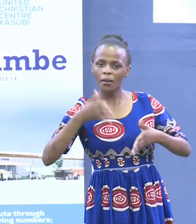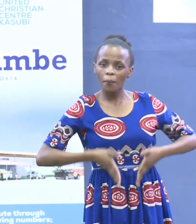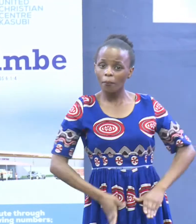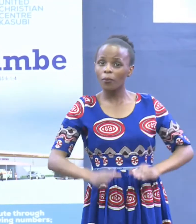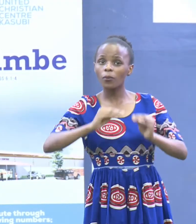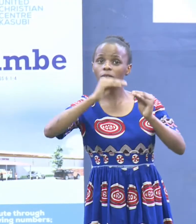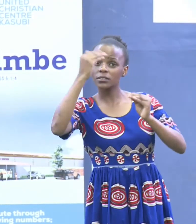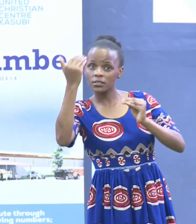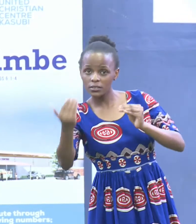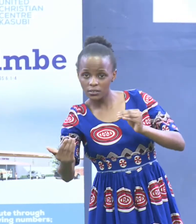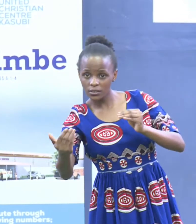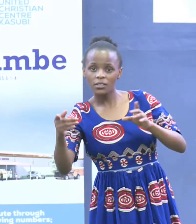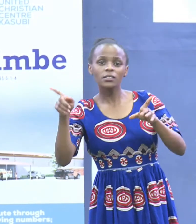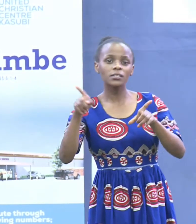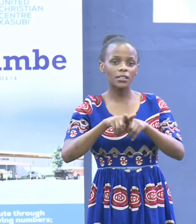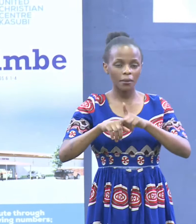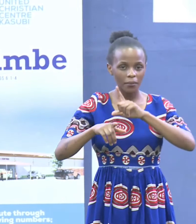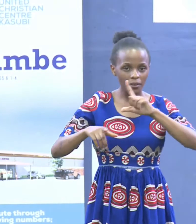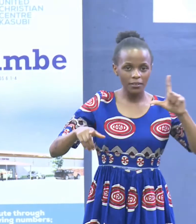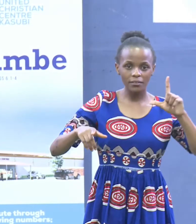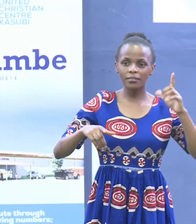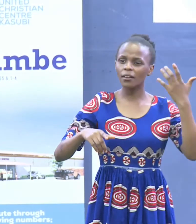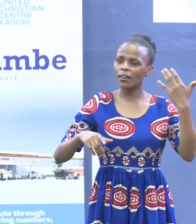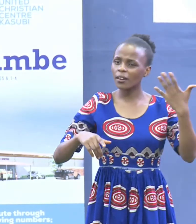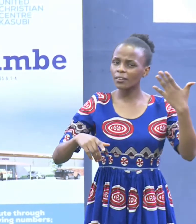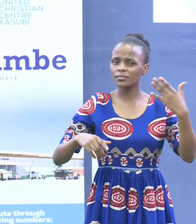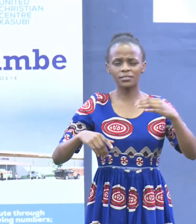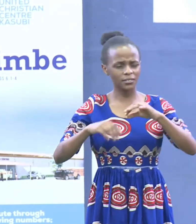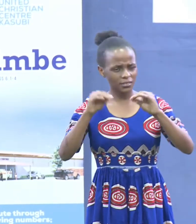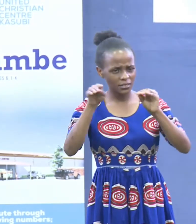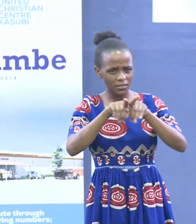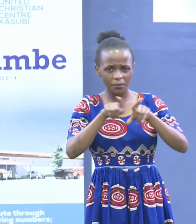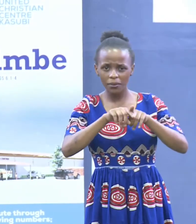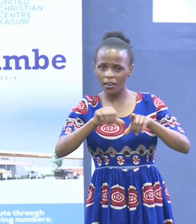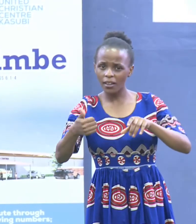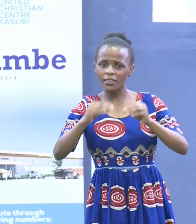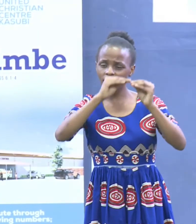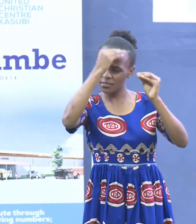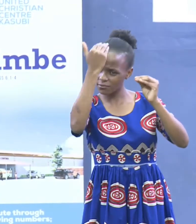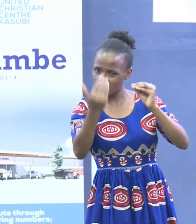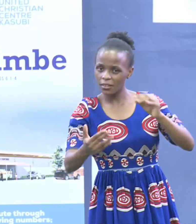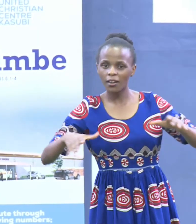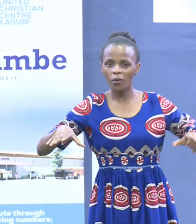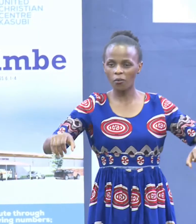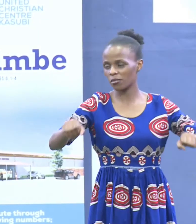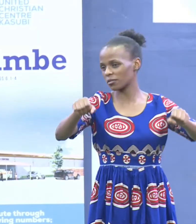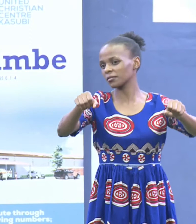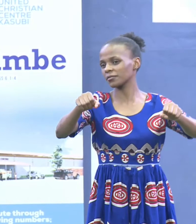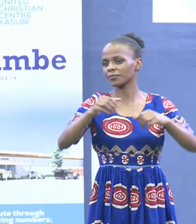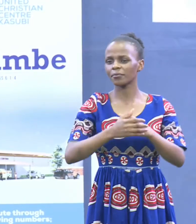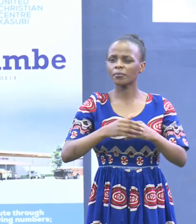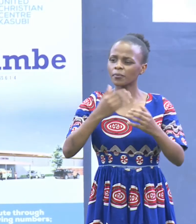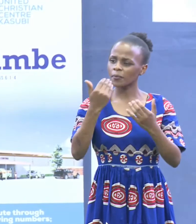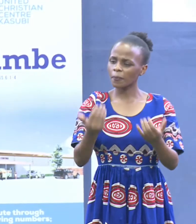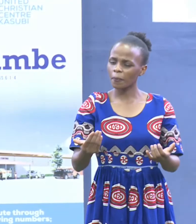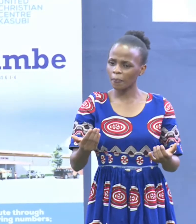n'omukono gwe ogwa ddyo awali omukono gwa kkono ogwa Isirayiri ne Manase n'omukono gwe ogwa kkono awali omukono gwa ddyo ogwa